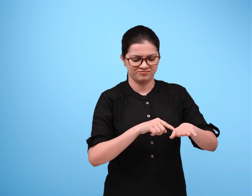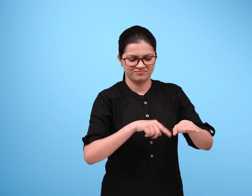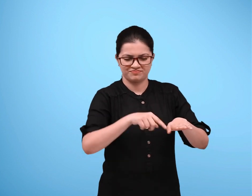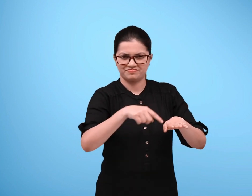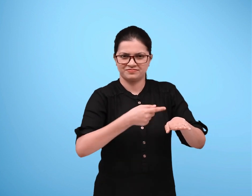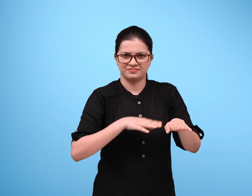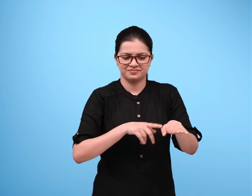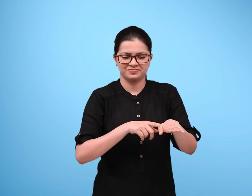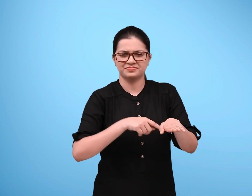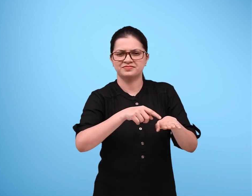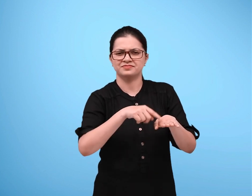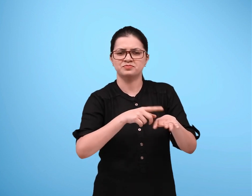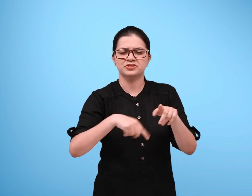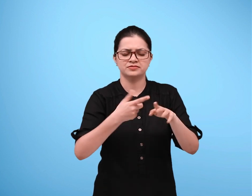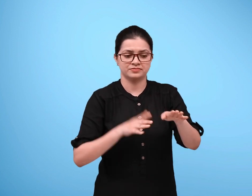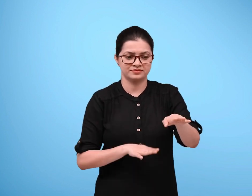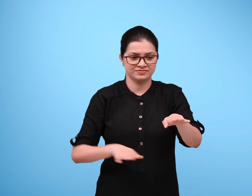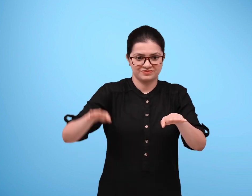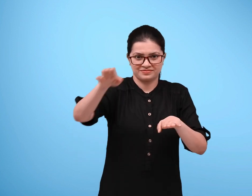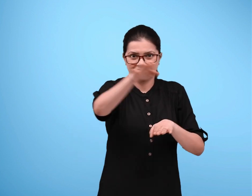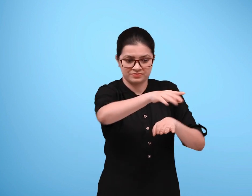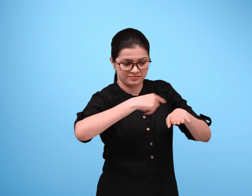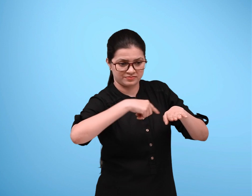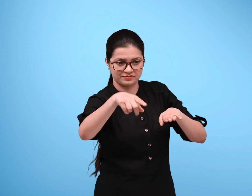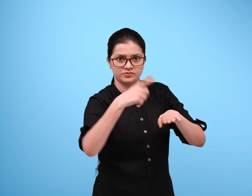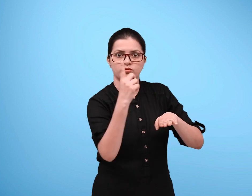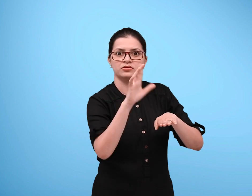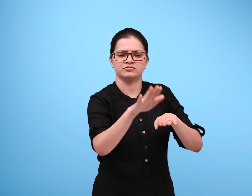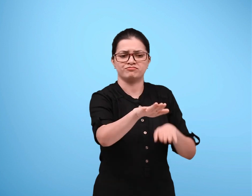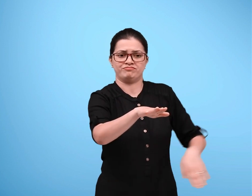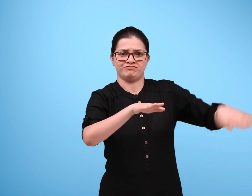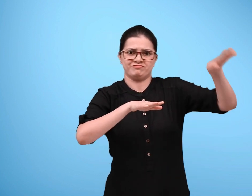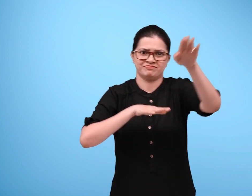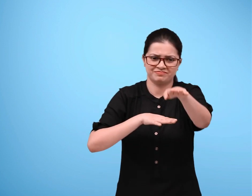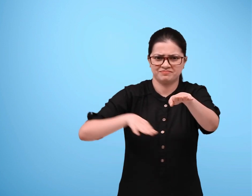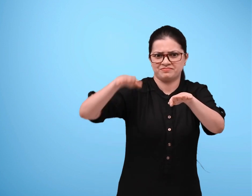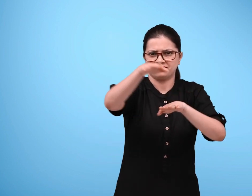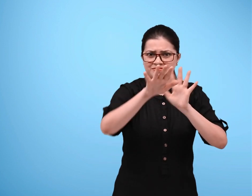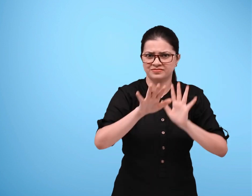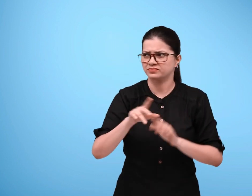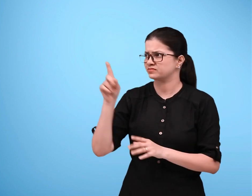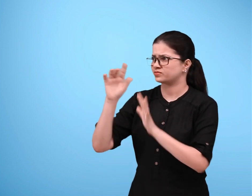Why can a pace or a footstep not be used as a standard unit of length?